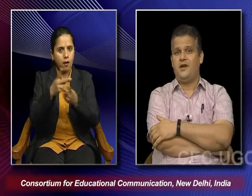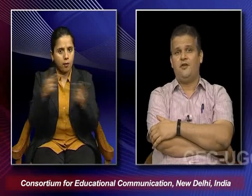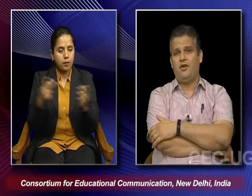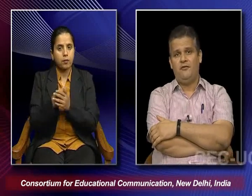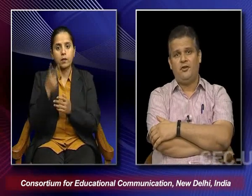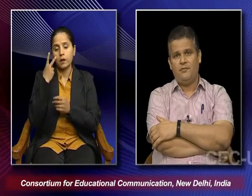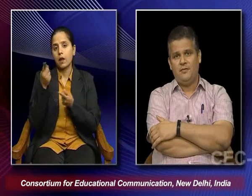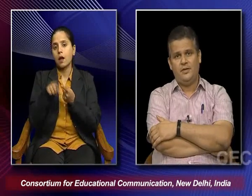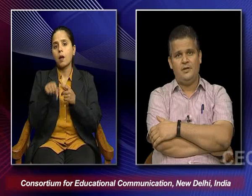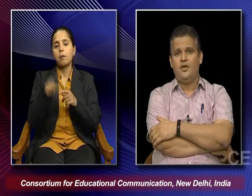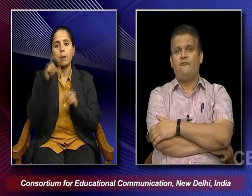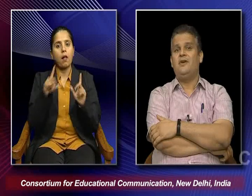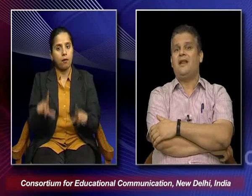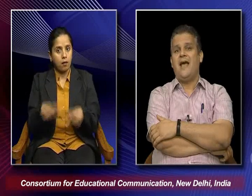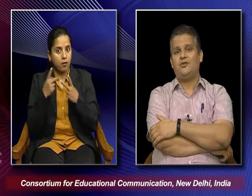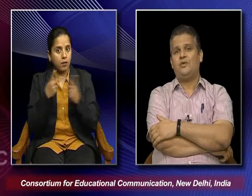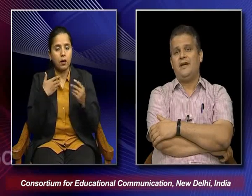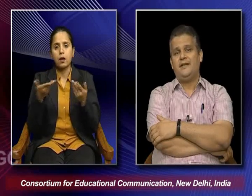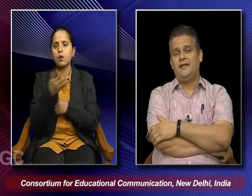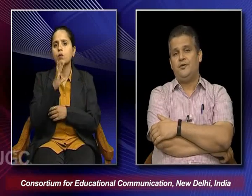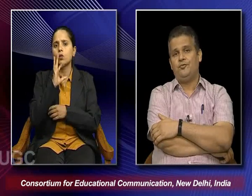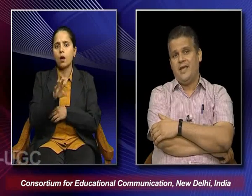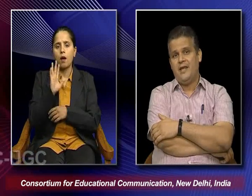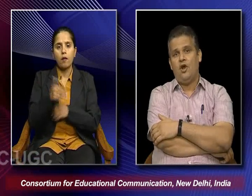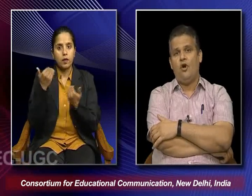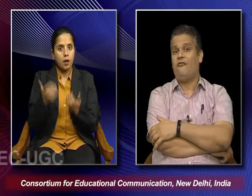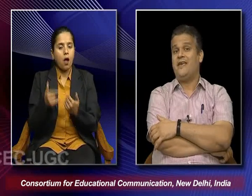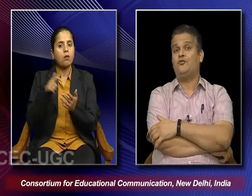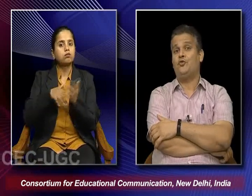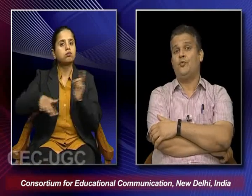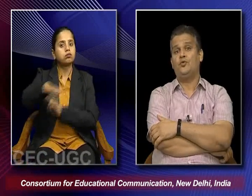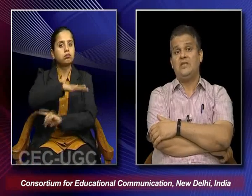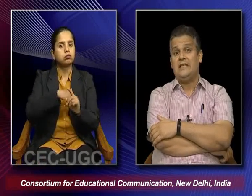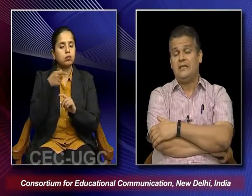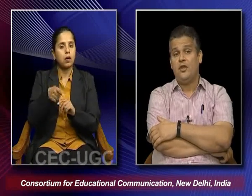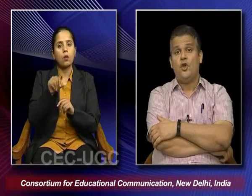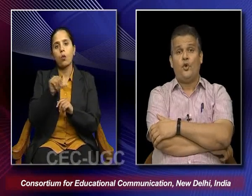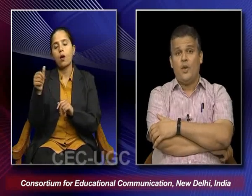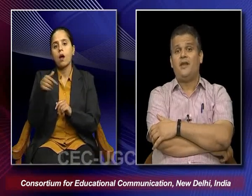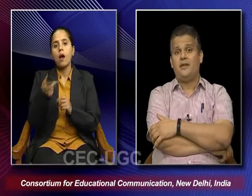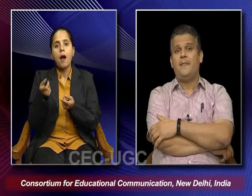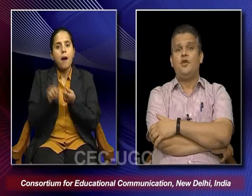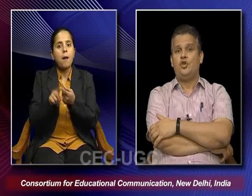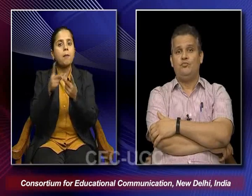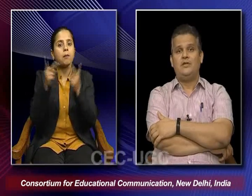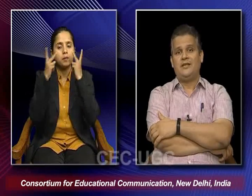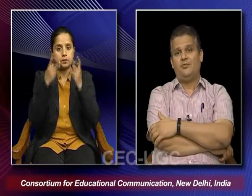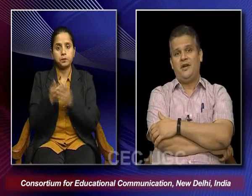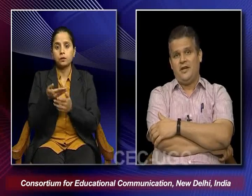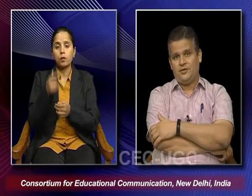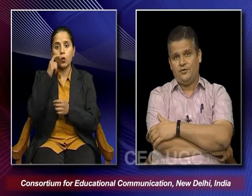in standard of living of people, we are actually entering into an era of Anthropocene, wherein